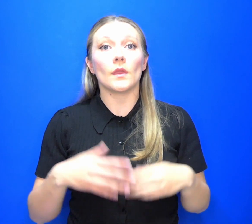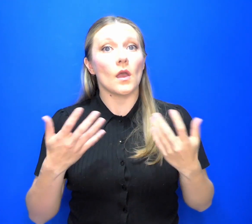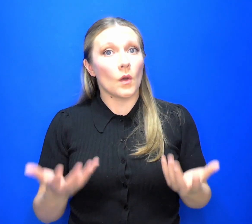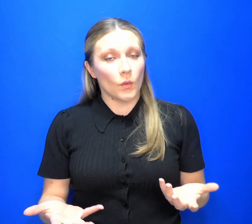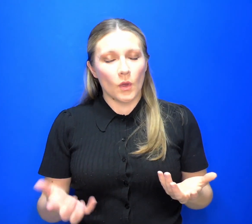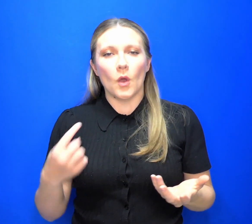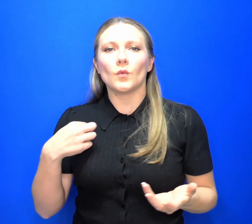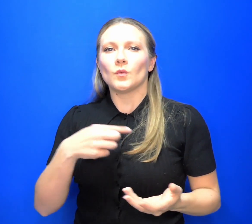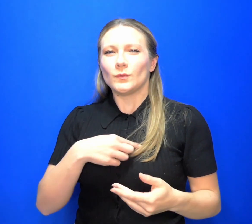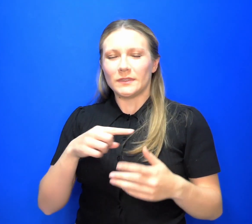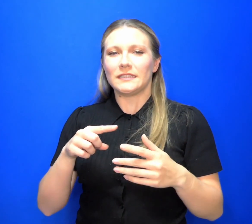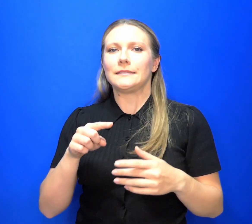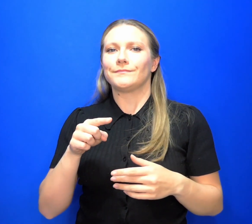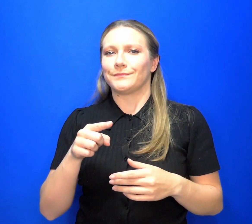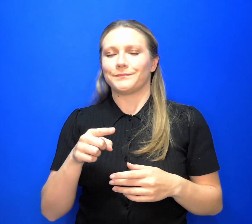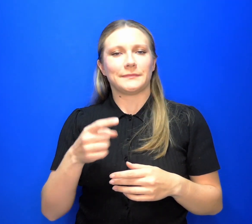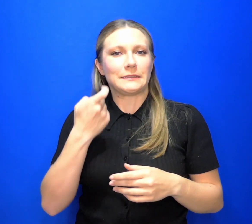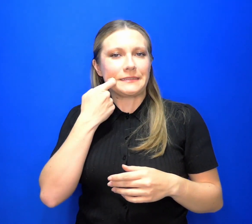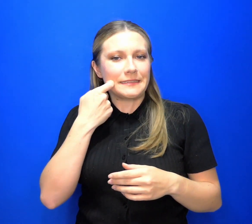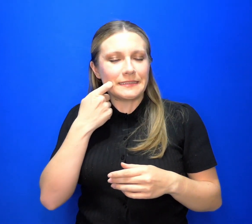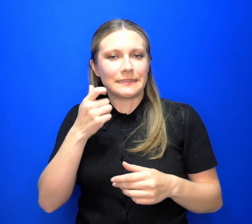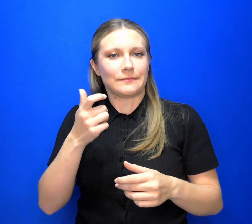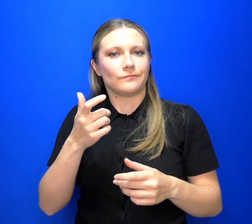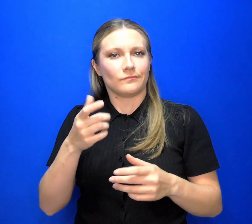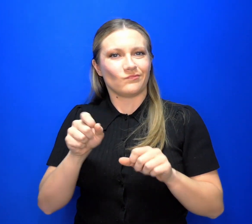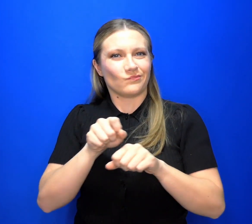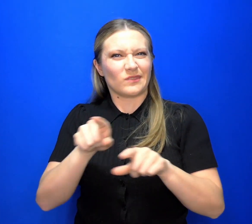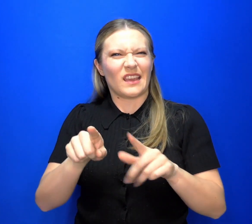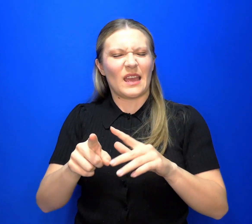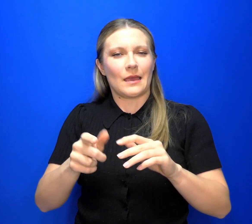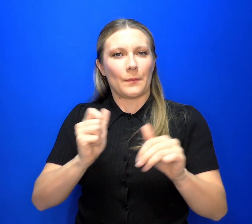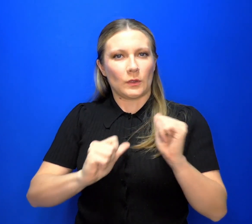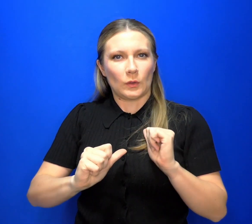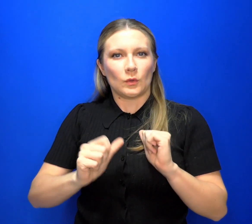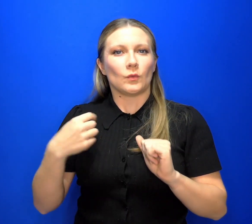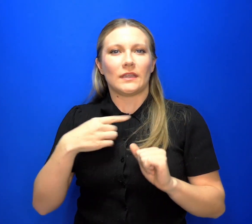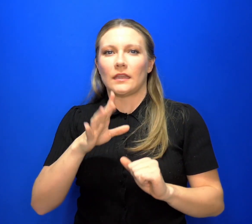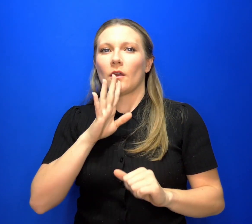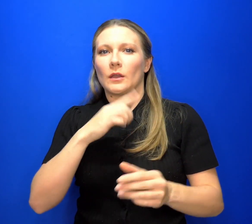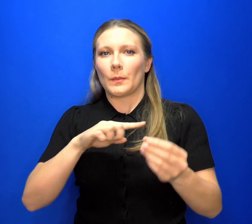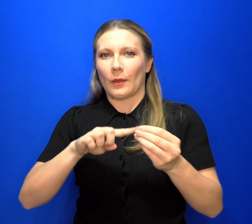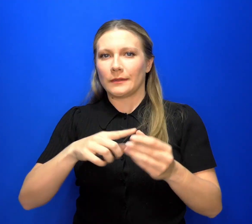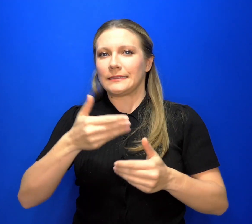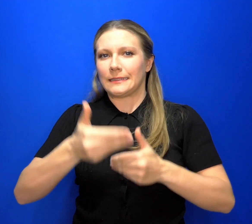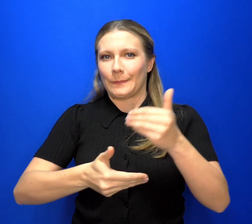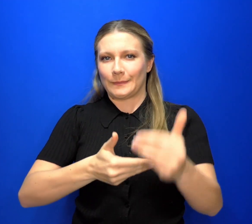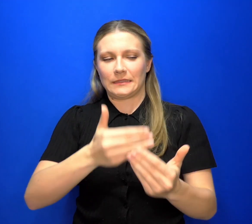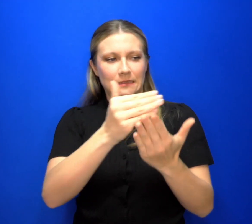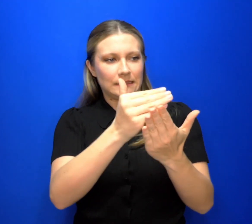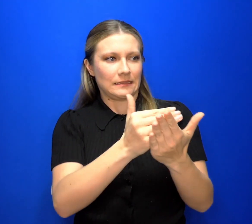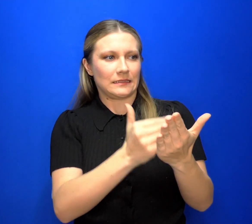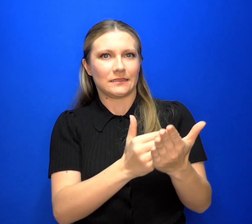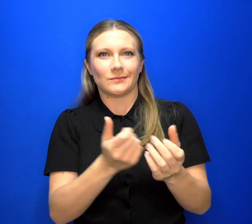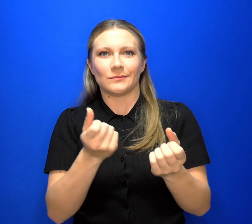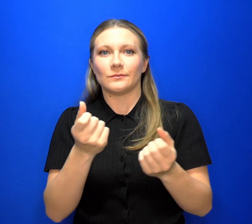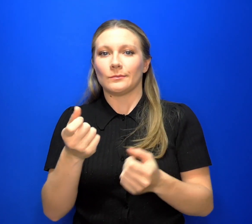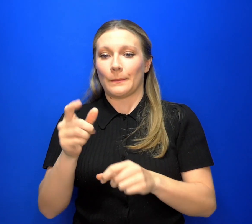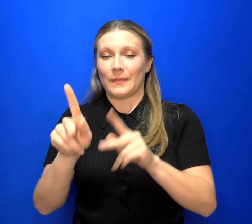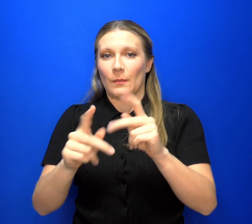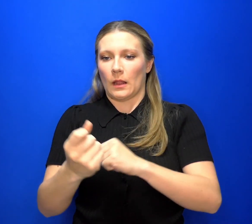So we did this little episode recently where we talked about, we're going to go through these steps of the questions that people send in